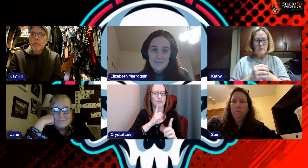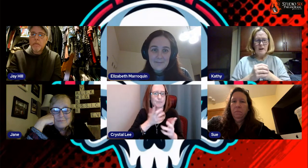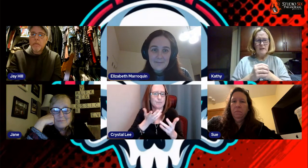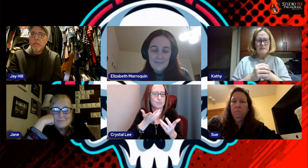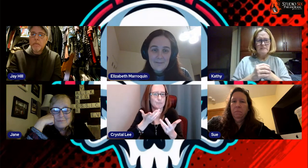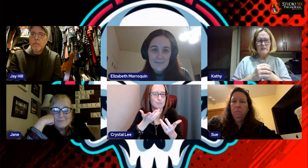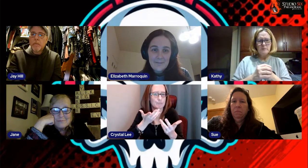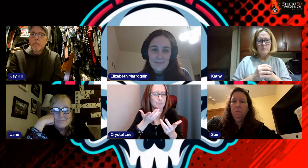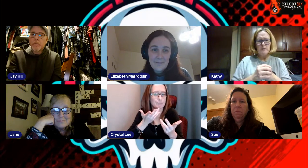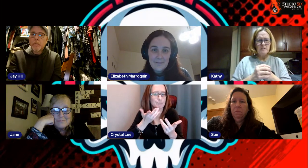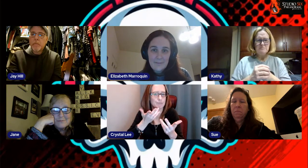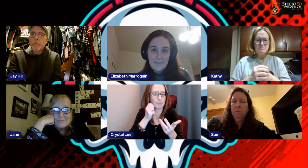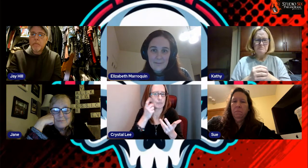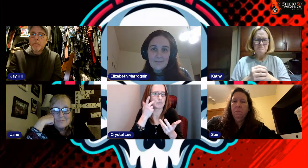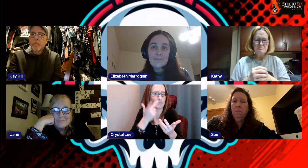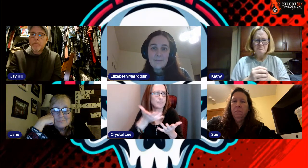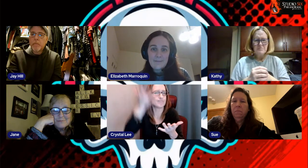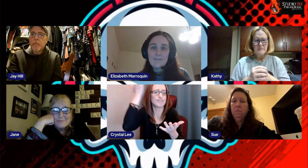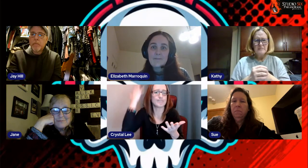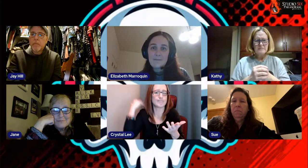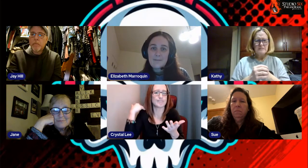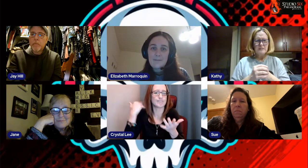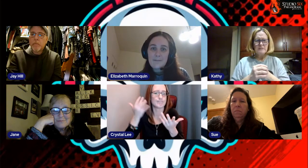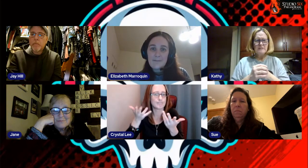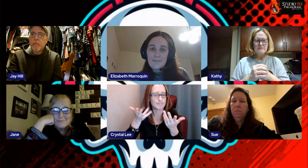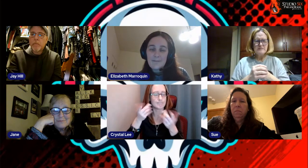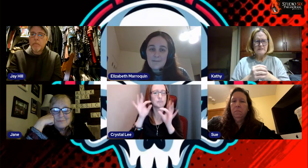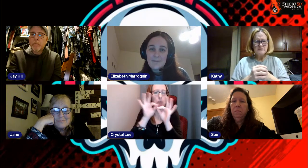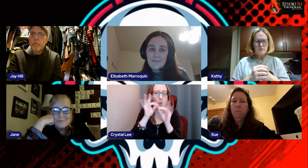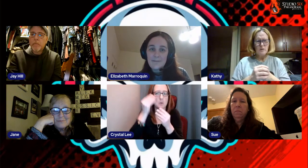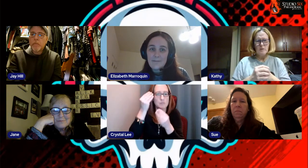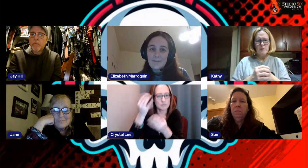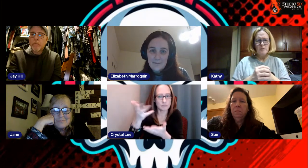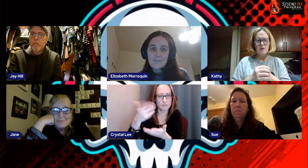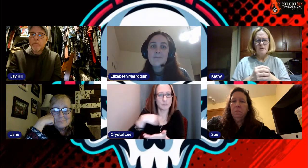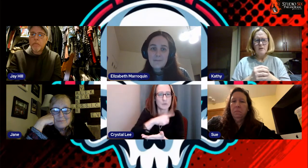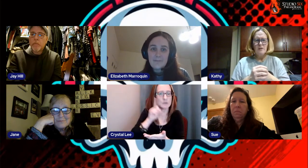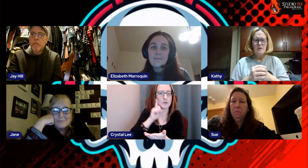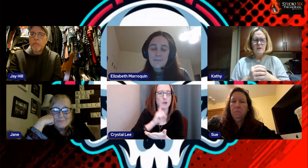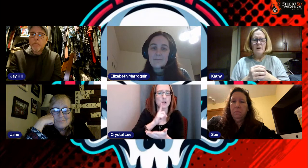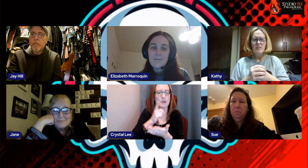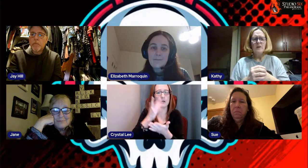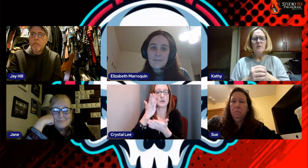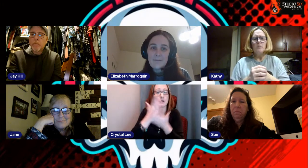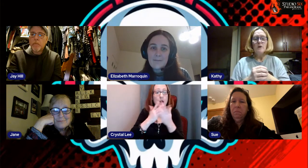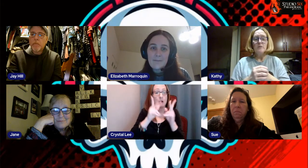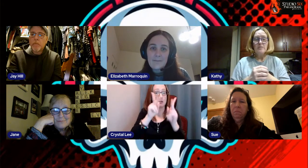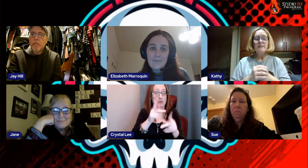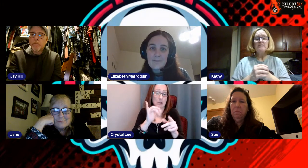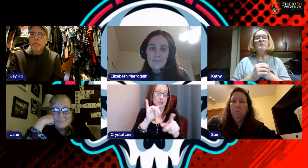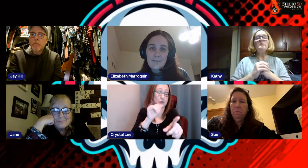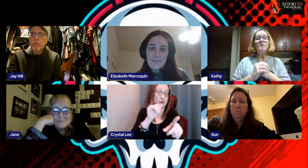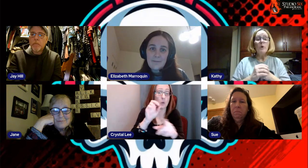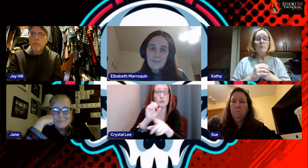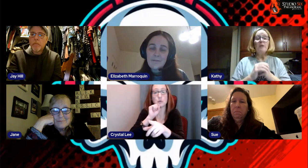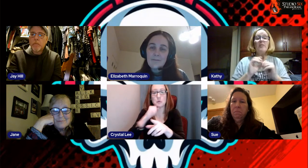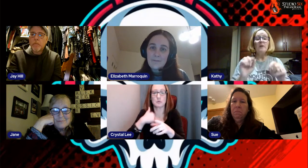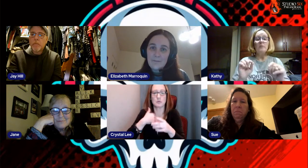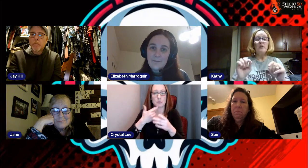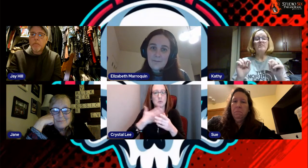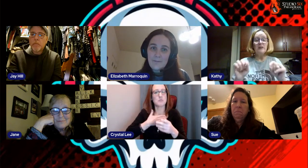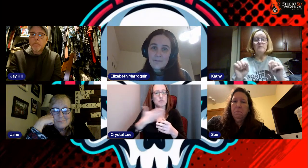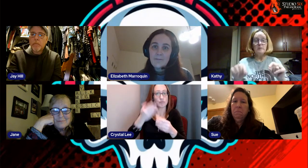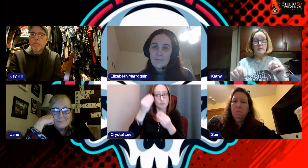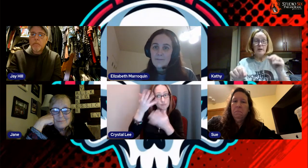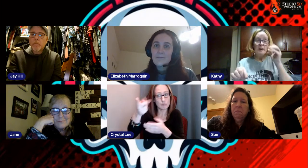ghosts, thought deaf people didn't exist, or they were they need to be informed that there